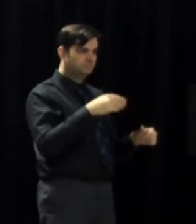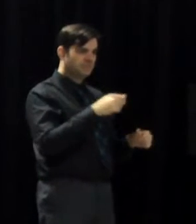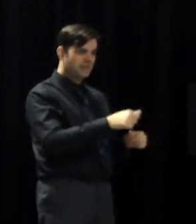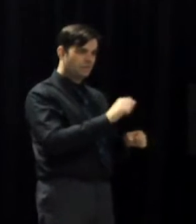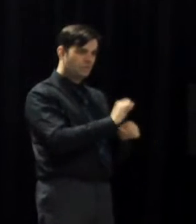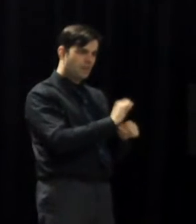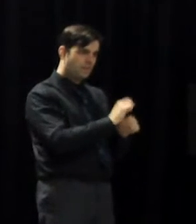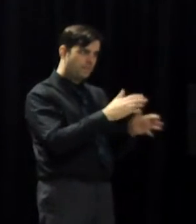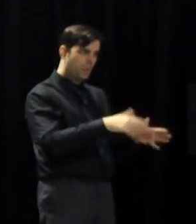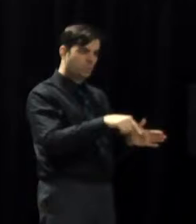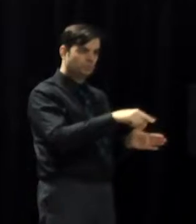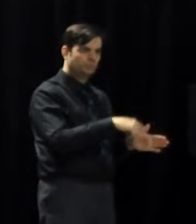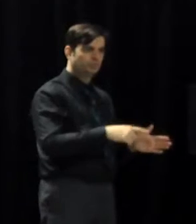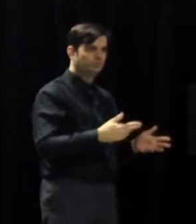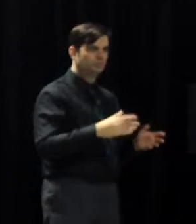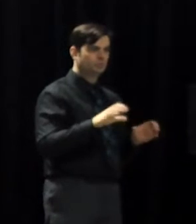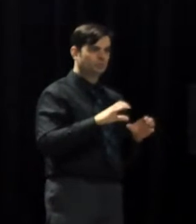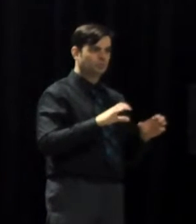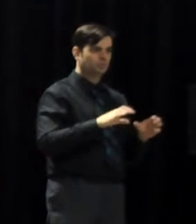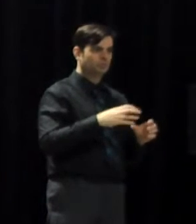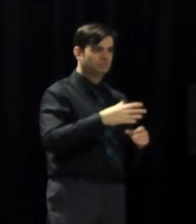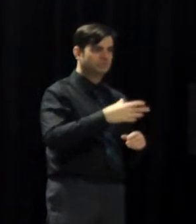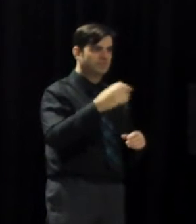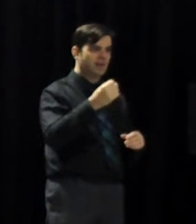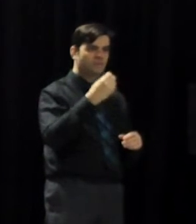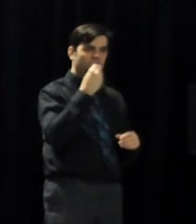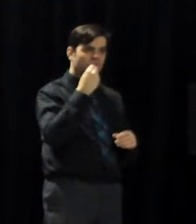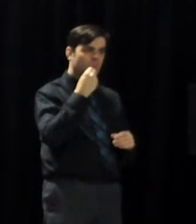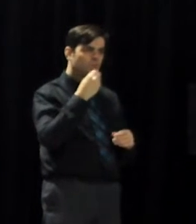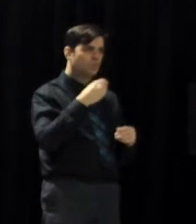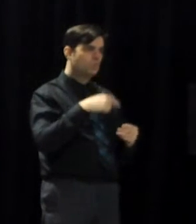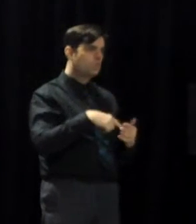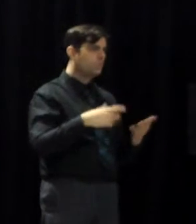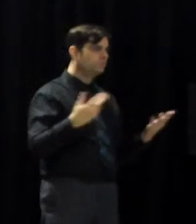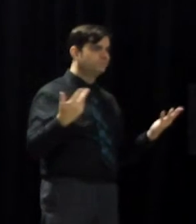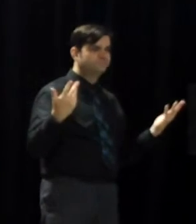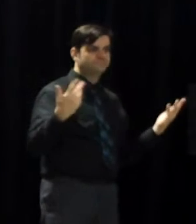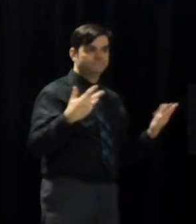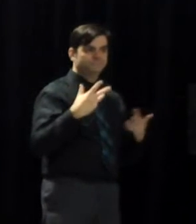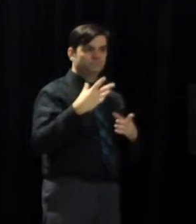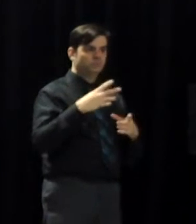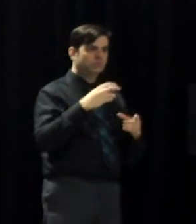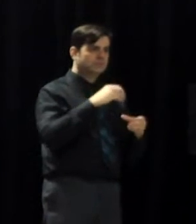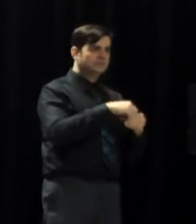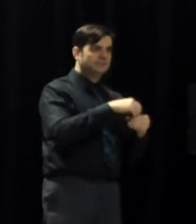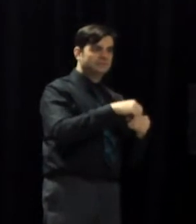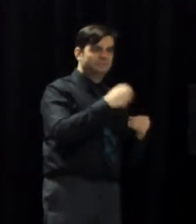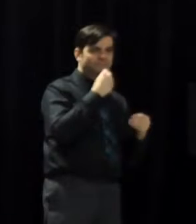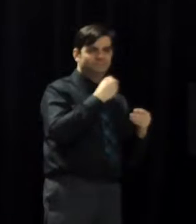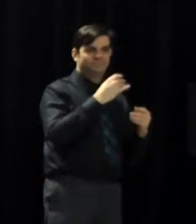and do limited indoor dining where they can. But they need that in a bad way.